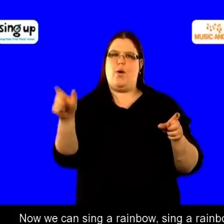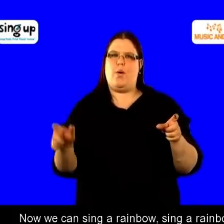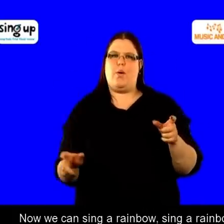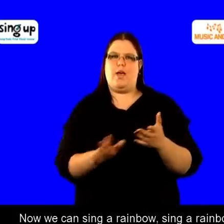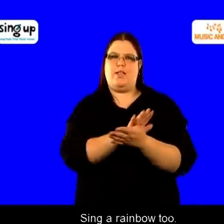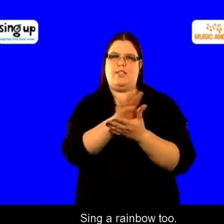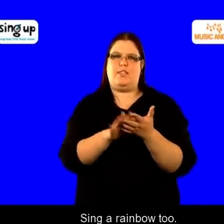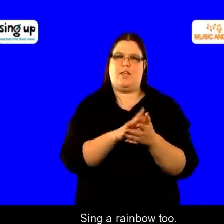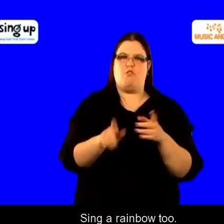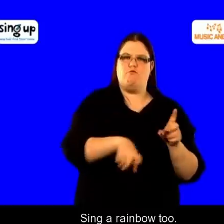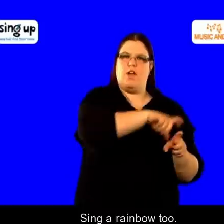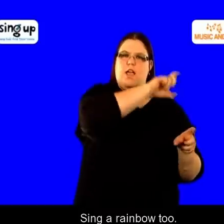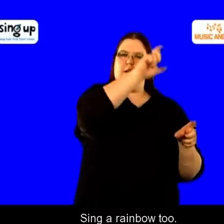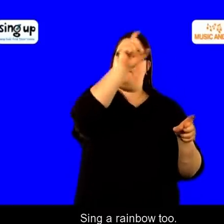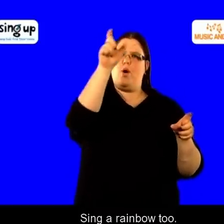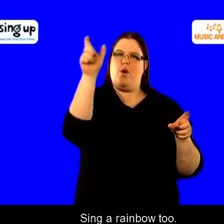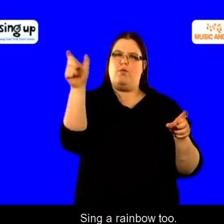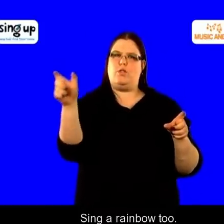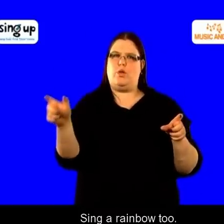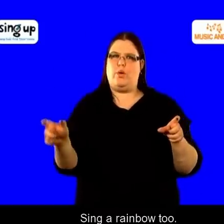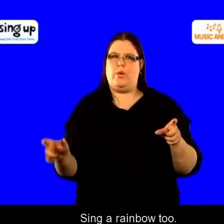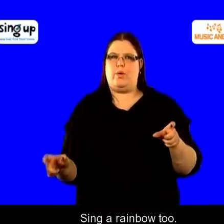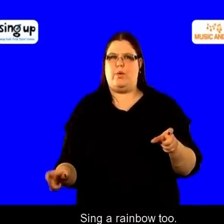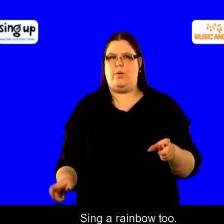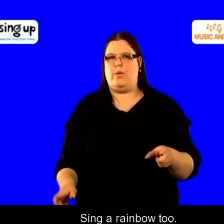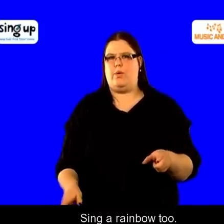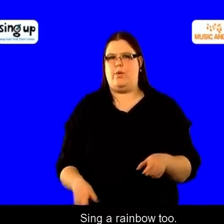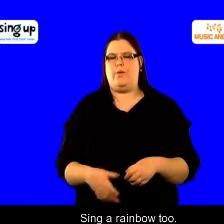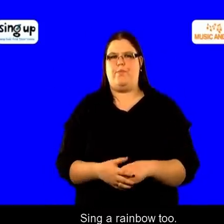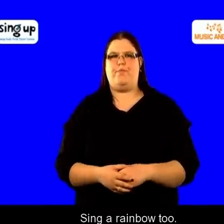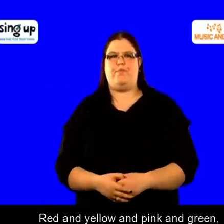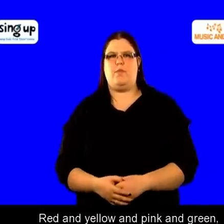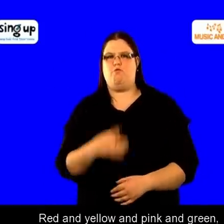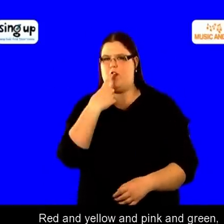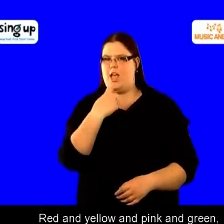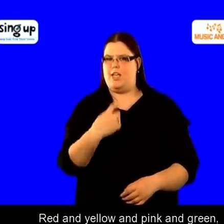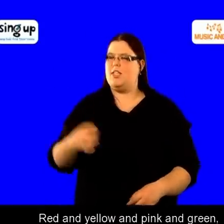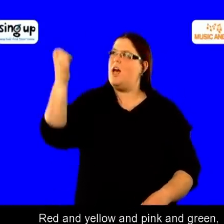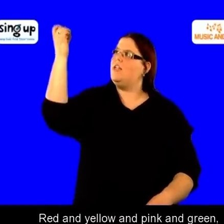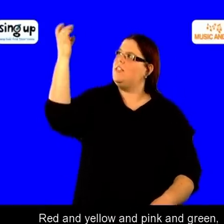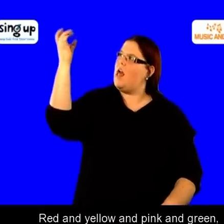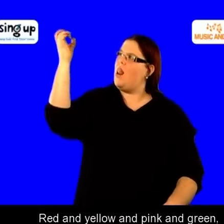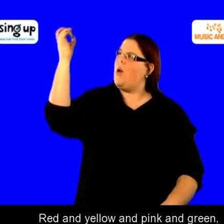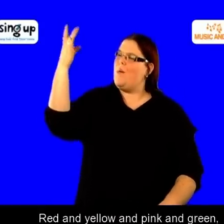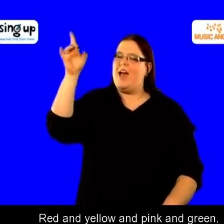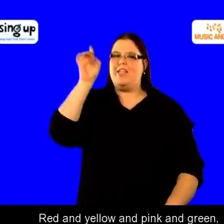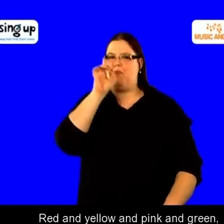Sing a rainbow too Red and yellow and